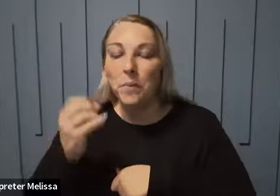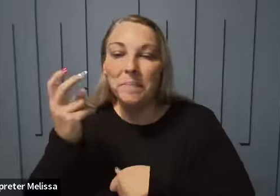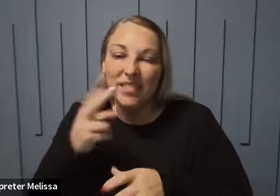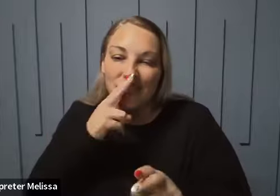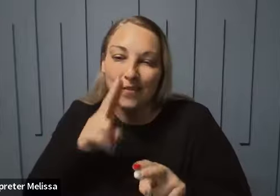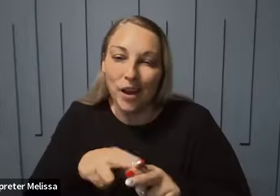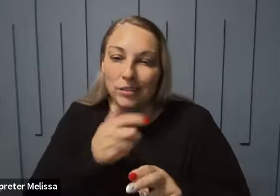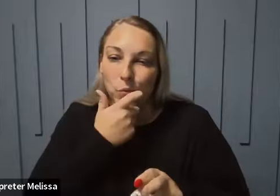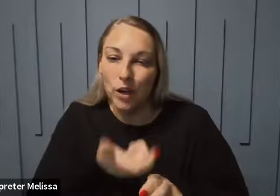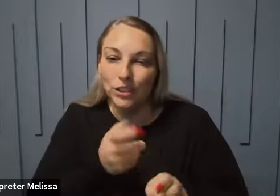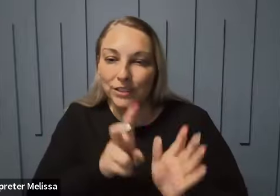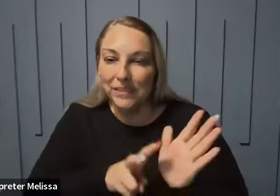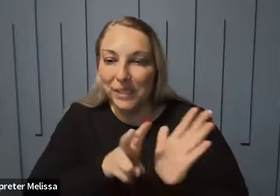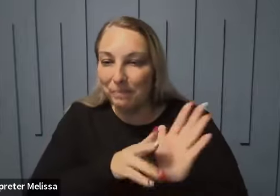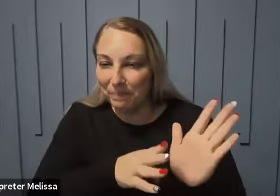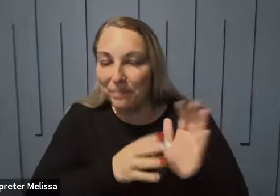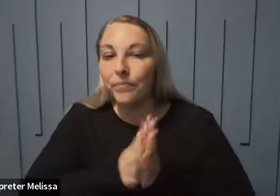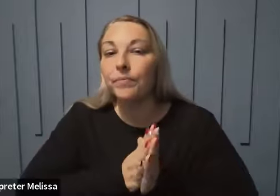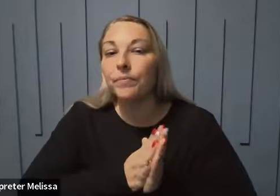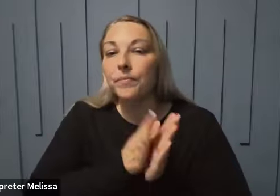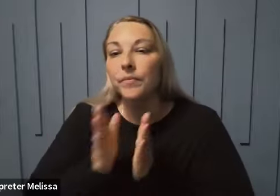So here at ISD, I think